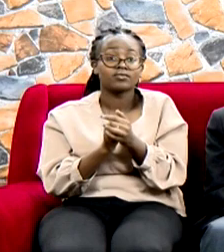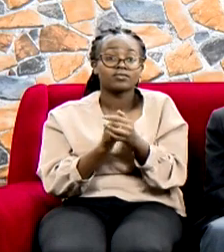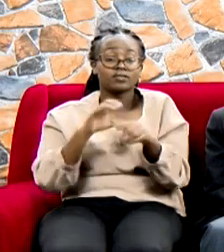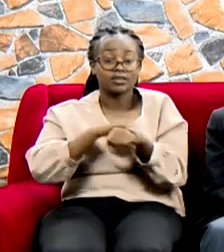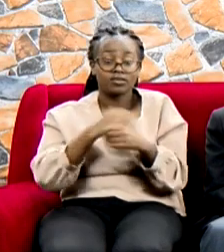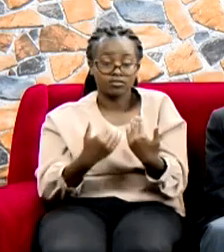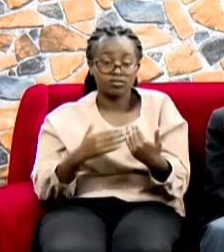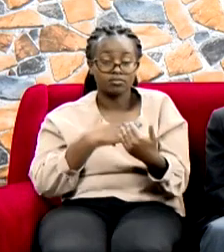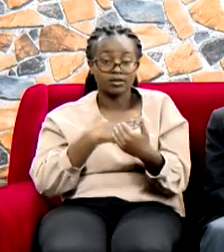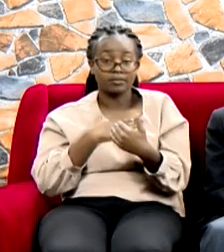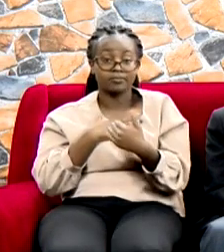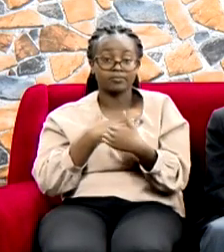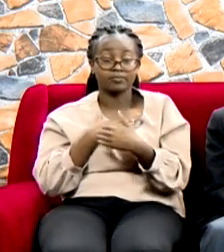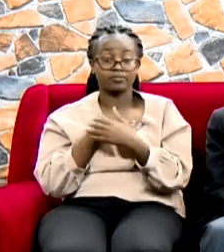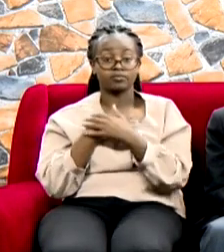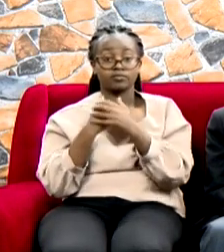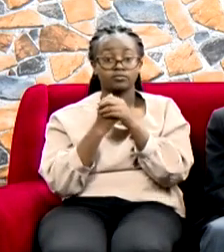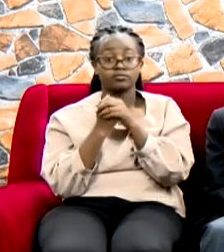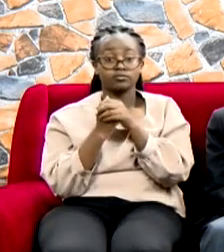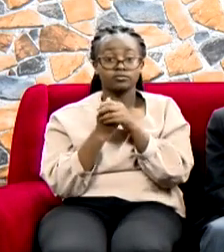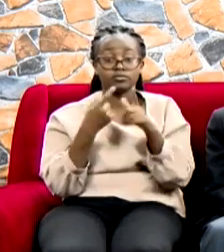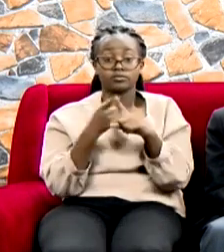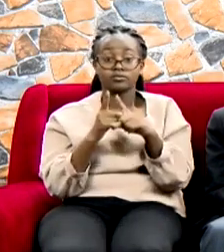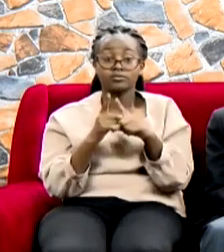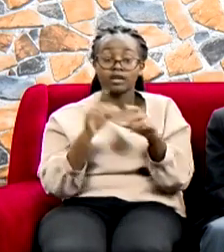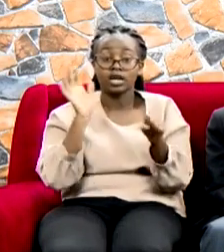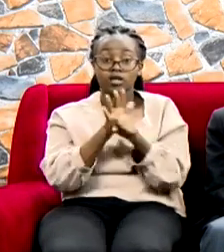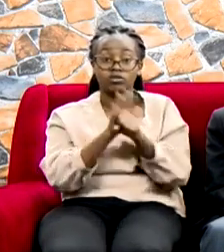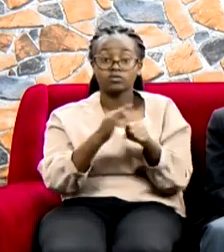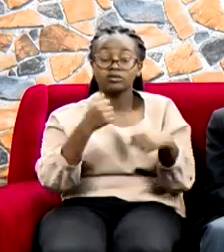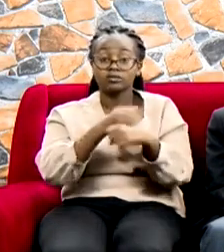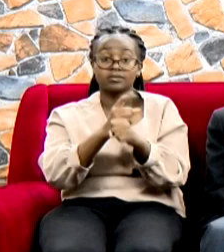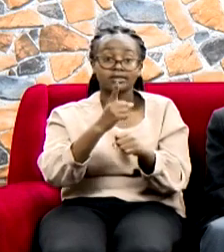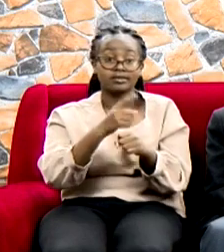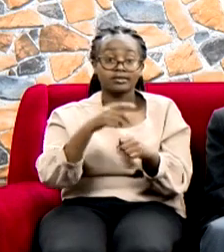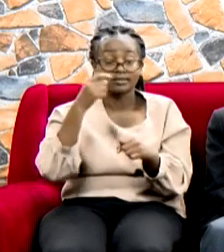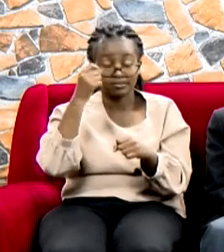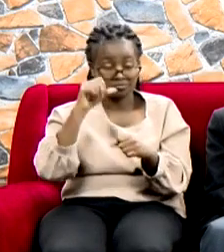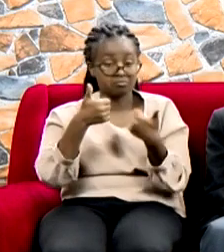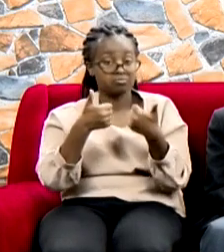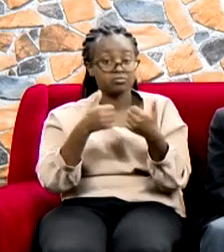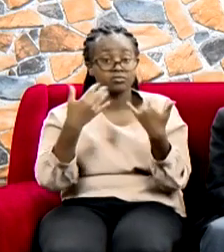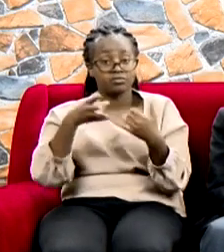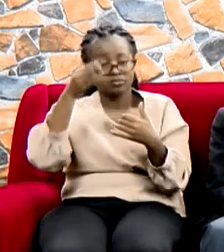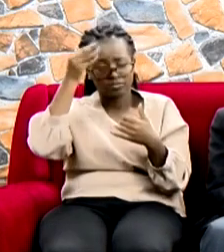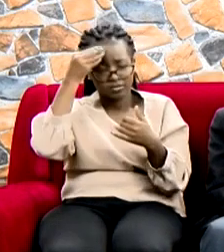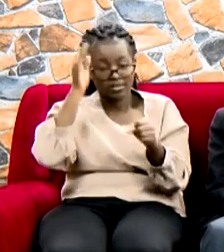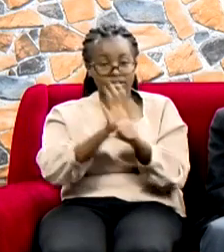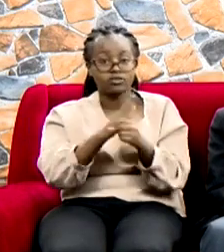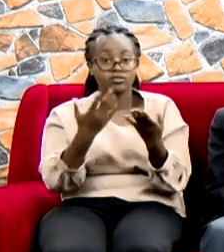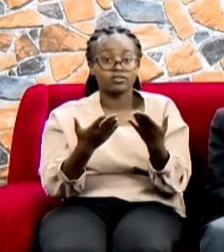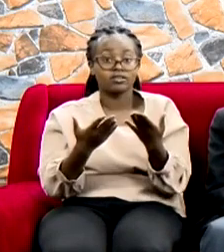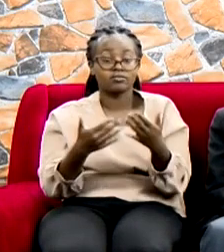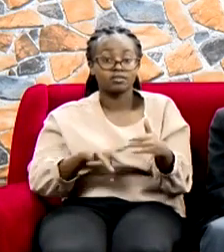my child at the time of carrying the pregnancy. But a lot of it makes sense, and thank you, Dr. Now we've learned so many things.